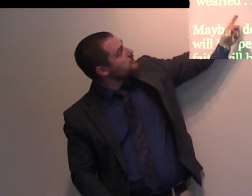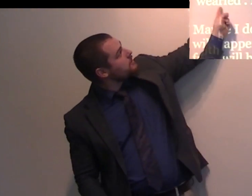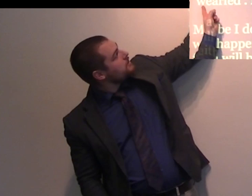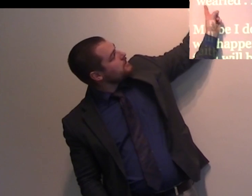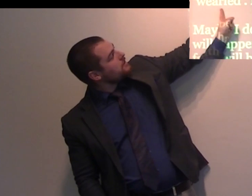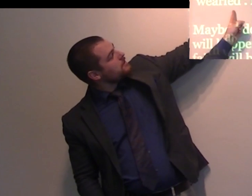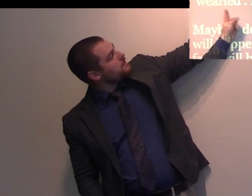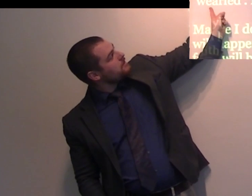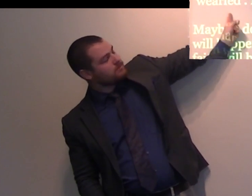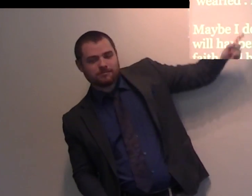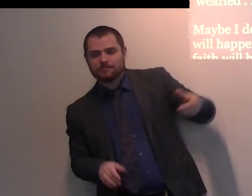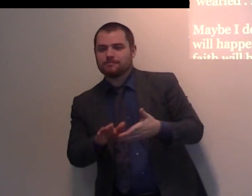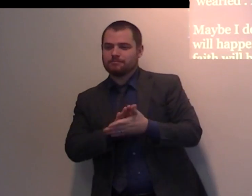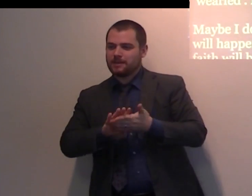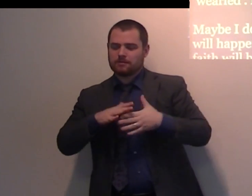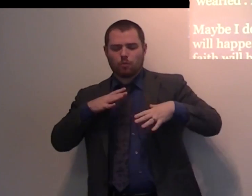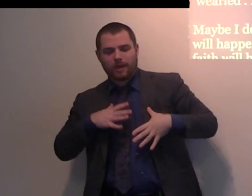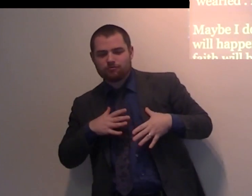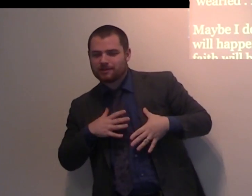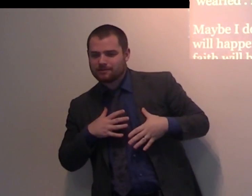It means become tired.